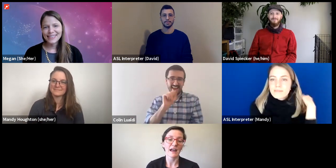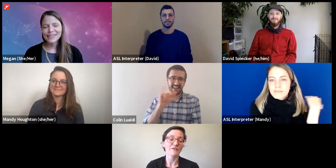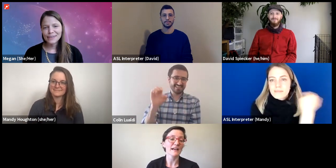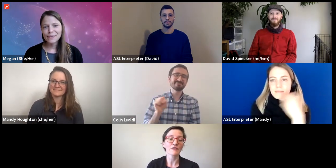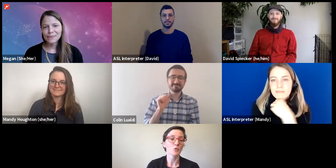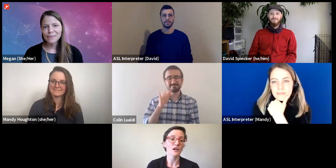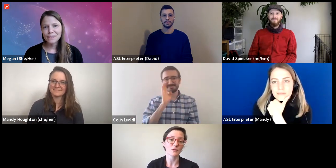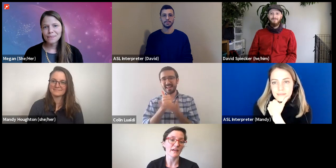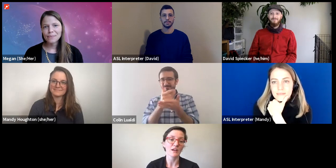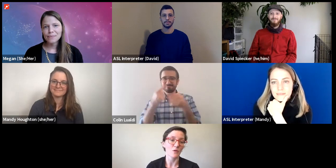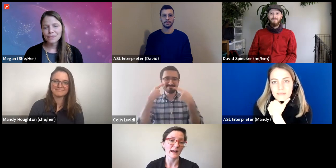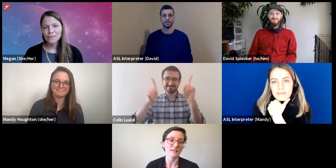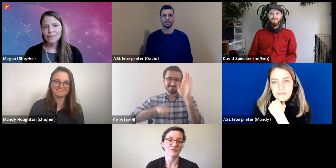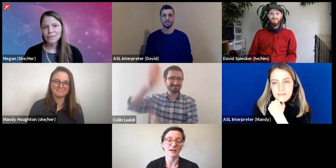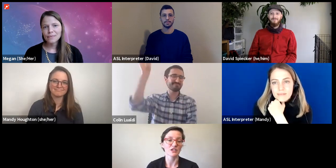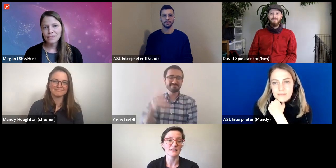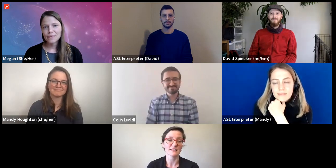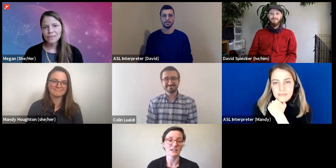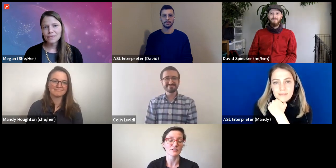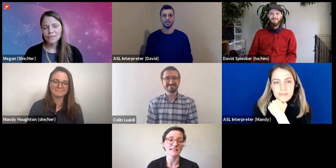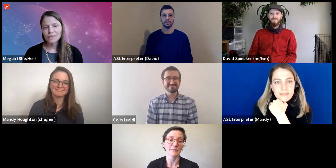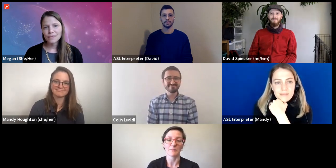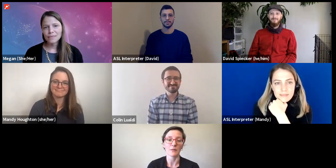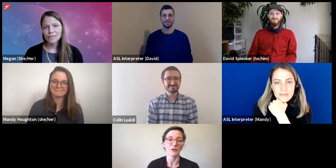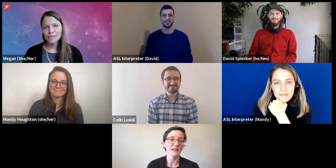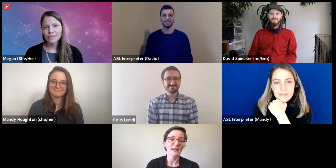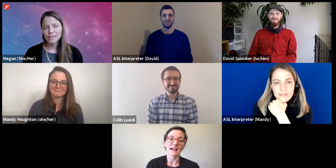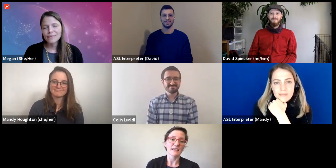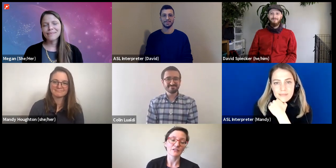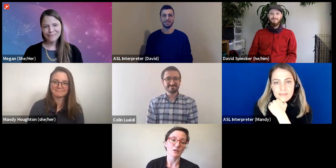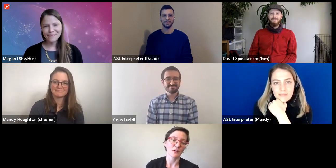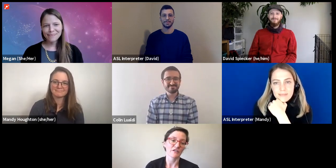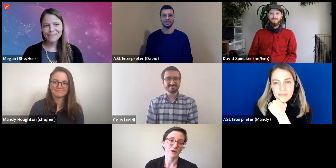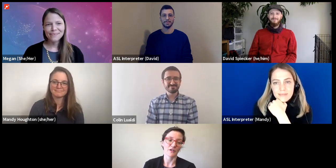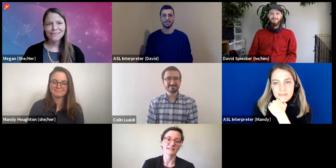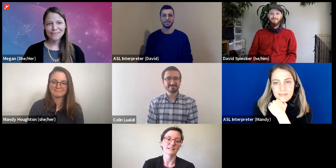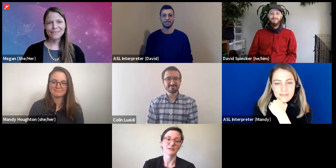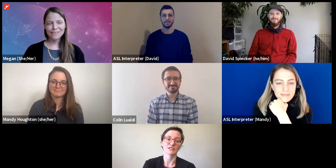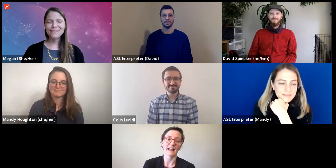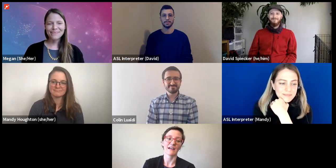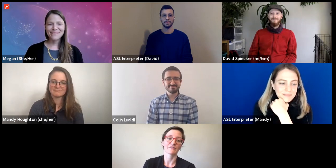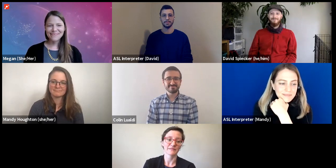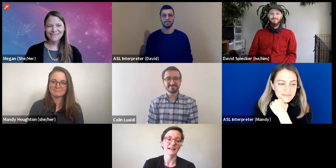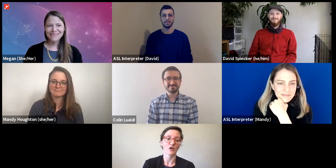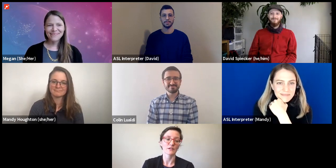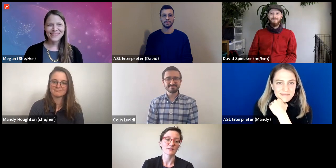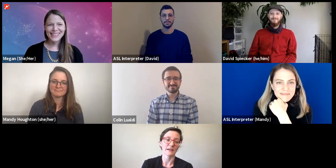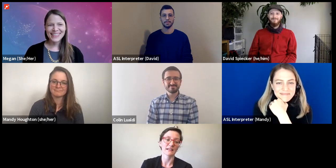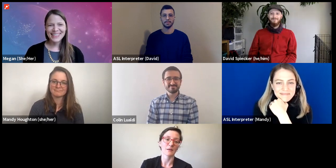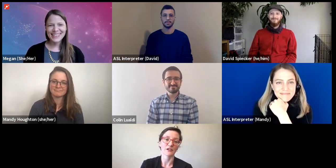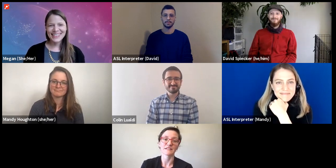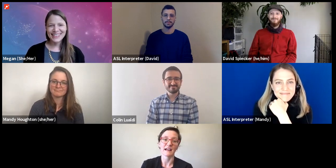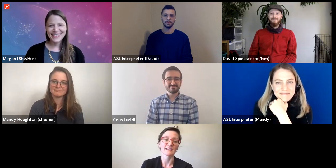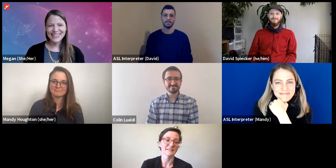university. If I never worked with anyone else, if I just, stayed in my bubble, I definitely wouldn't have progressed as much as I have. I owe it to